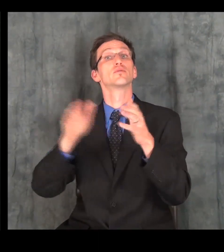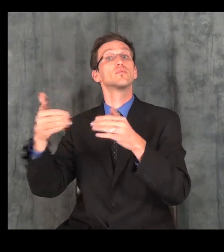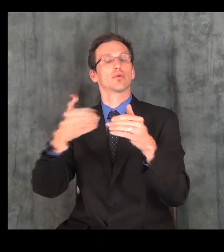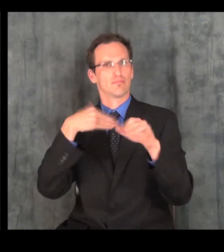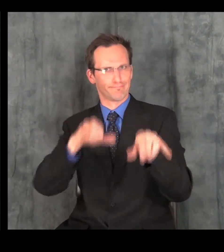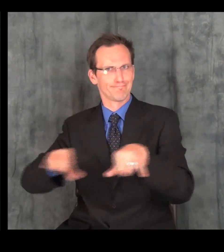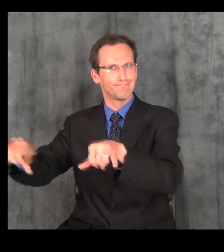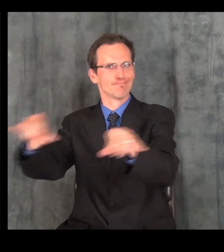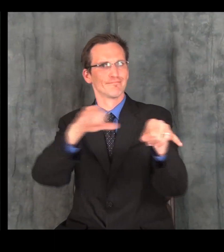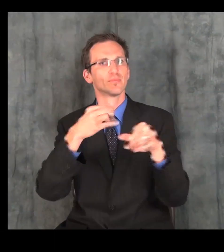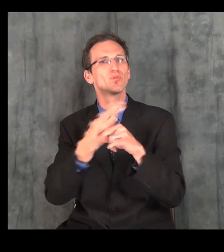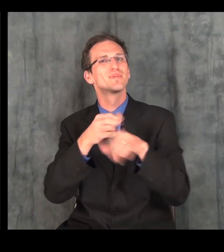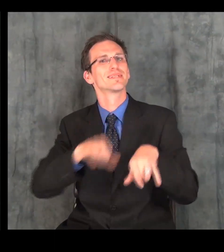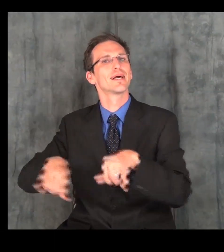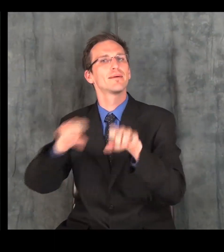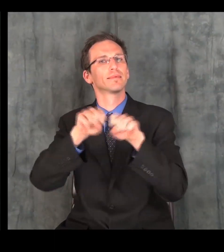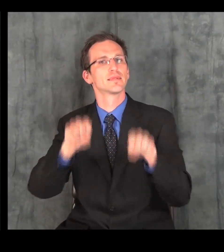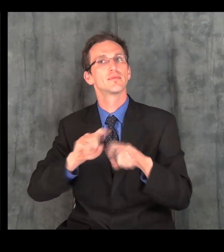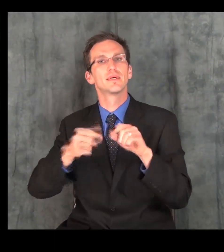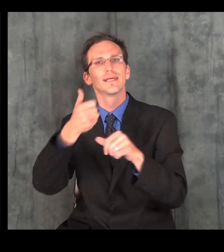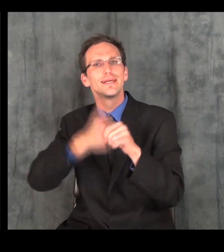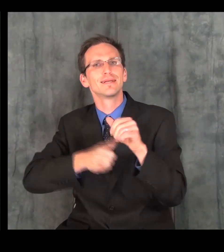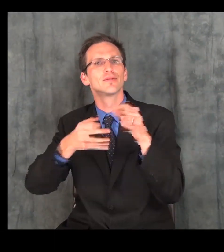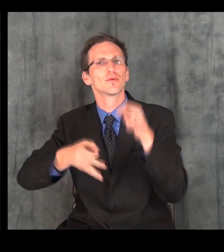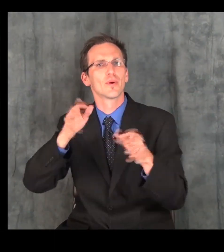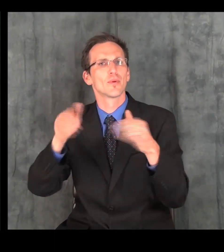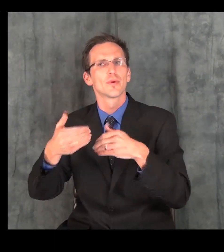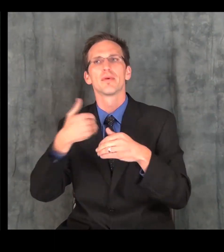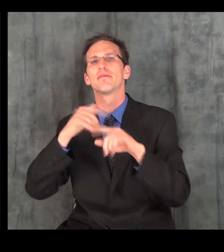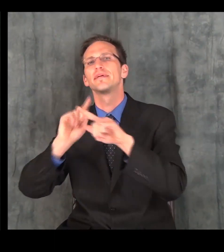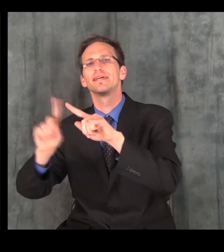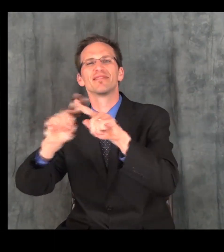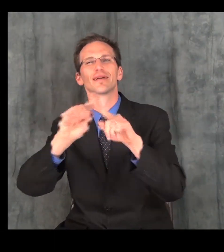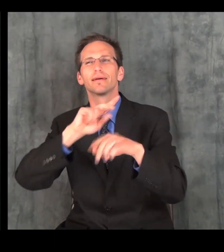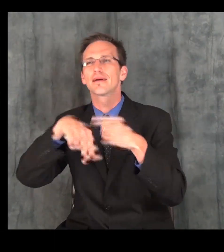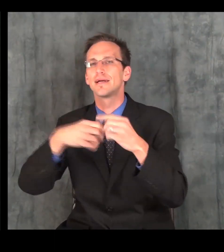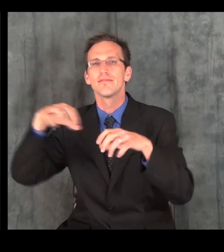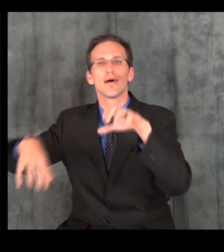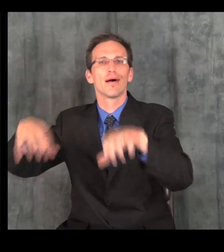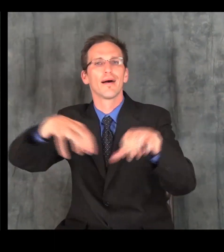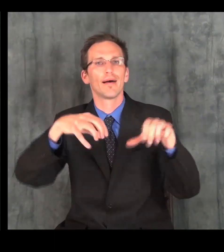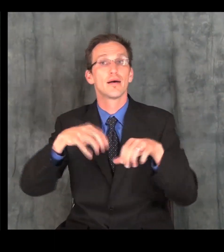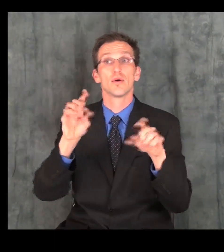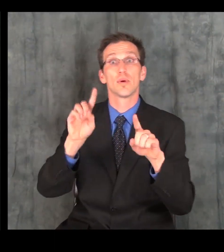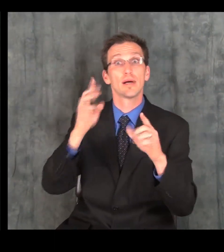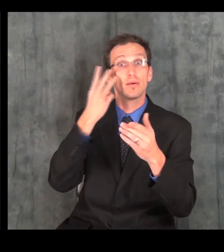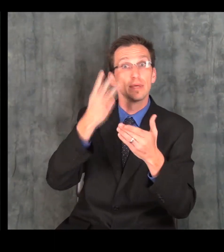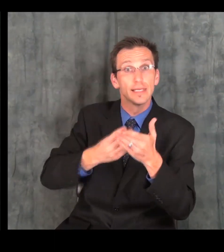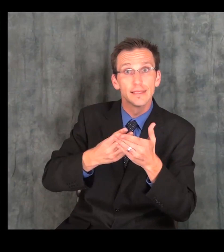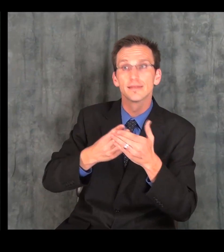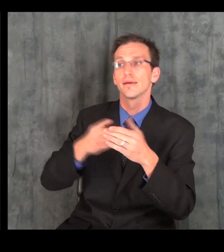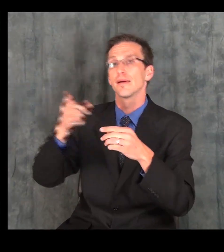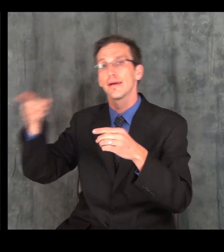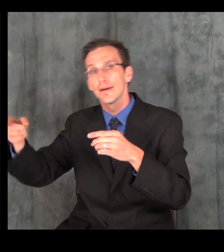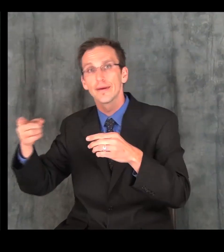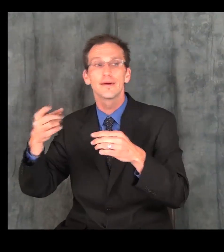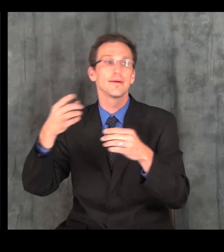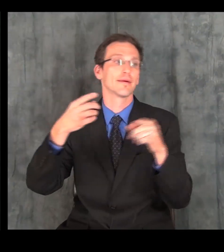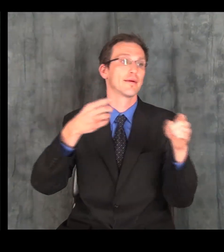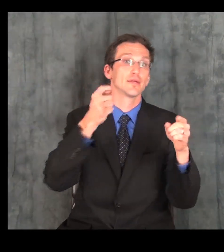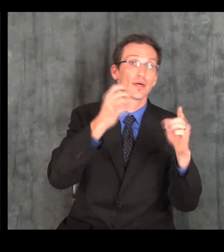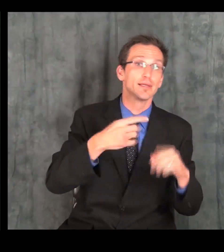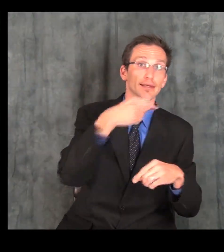each courtroom might have a very slightly different layout. So the witness box might be in a slightly different location, or the plasma screen might be on a different